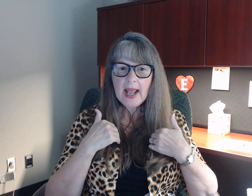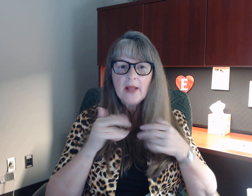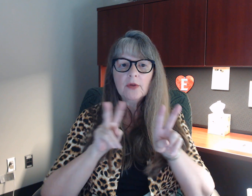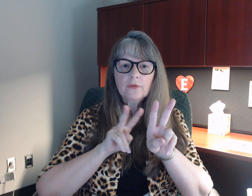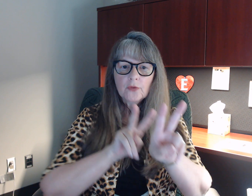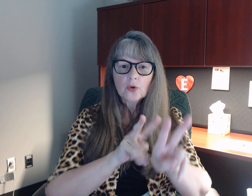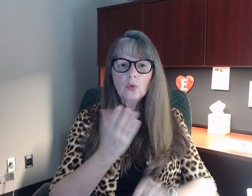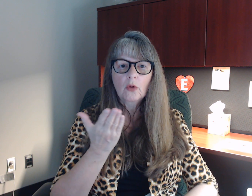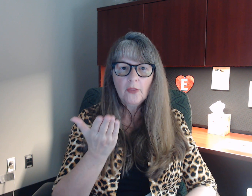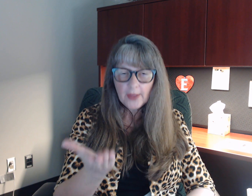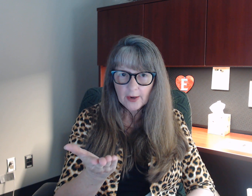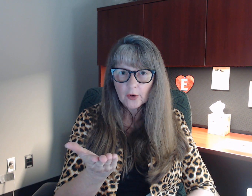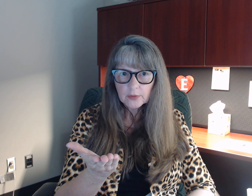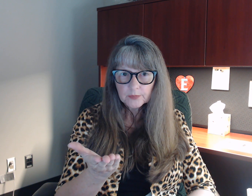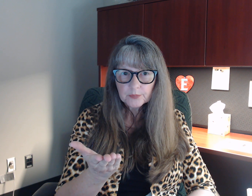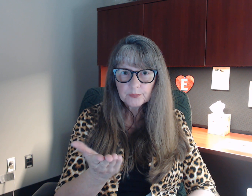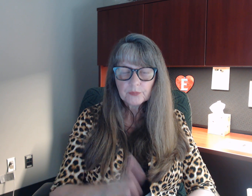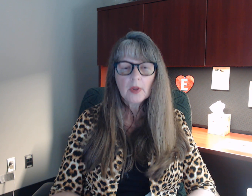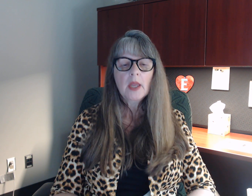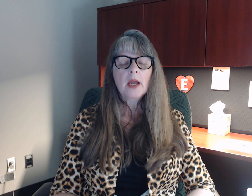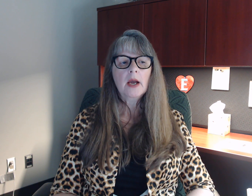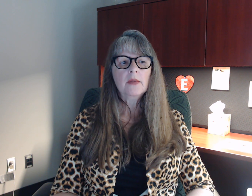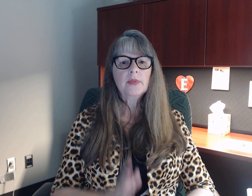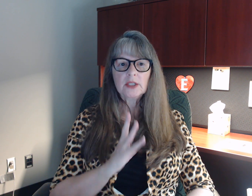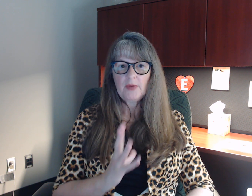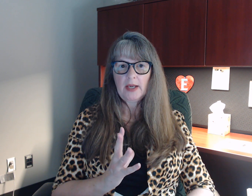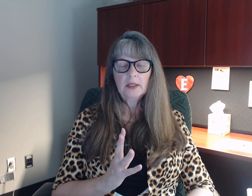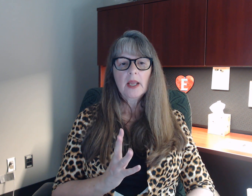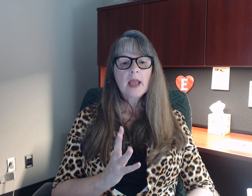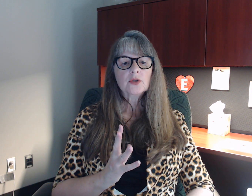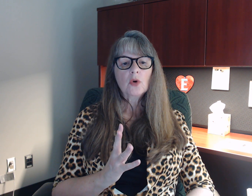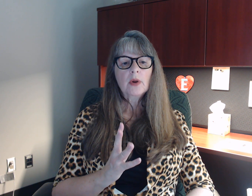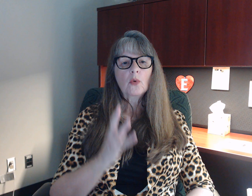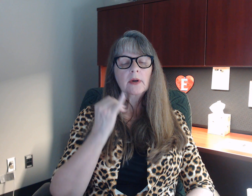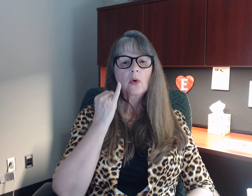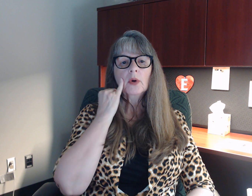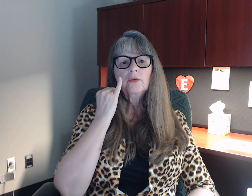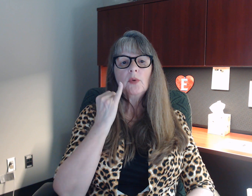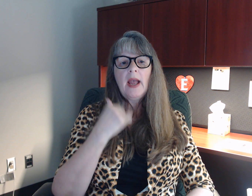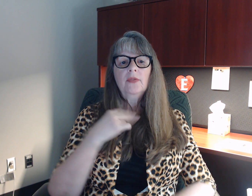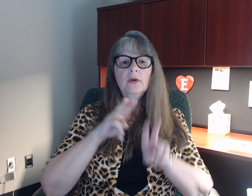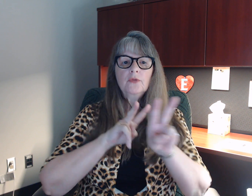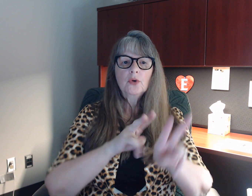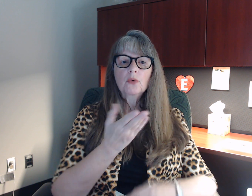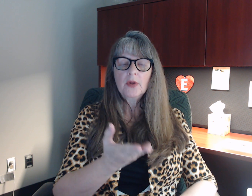the funeral there, that's fine. So, or if you had the funeral there at